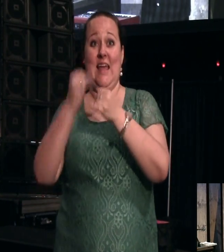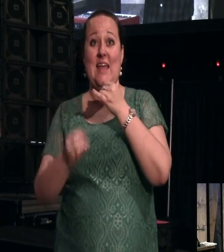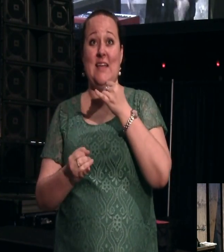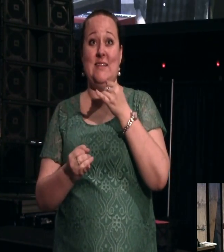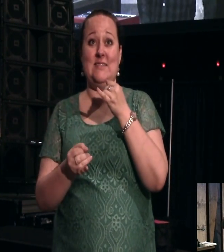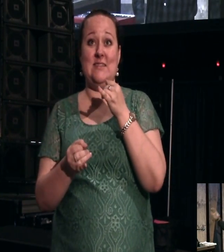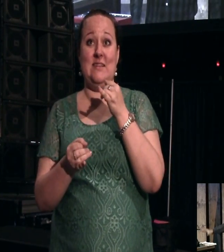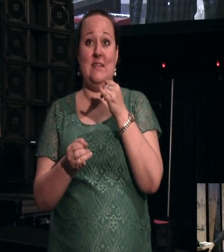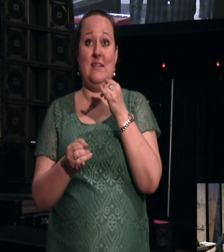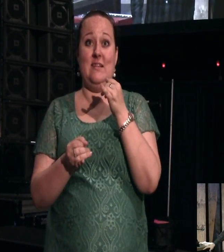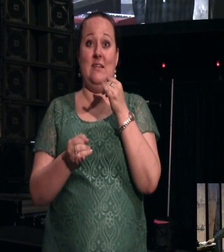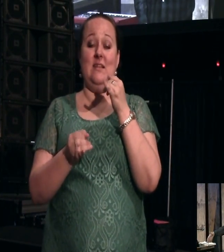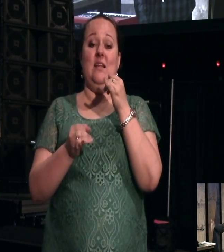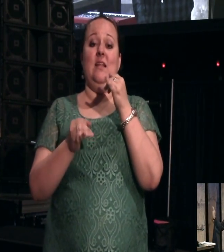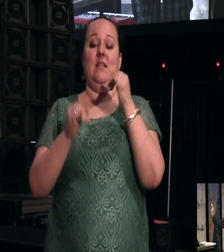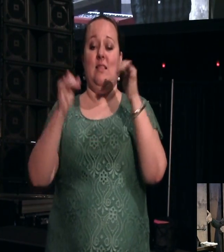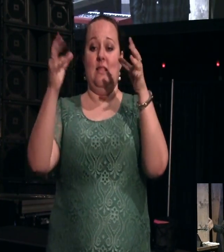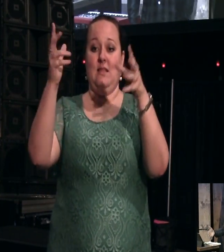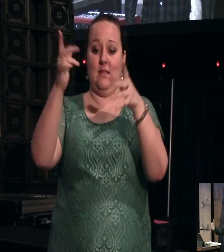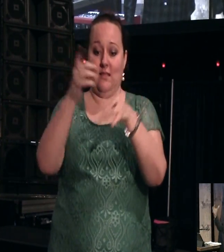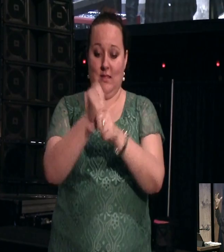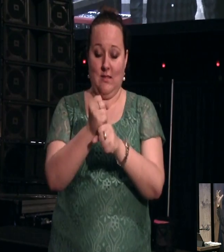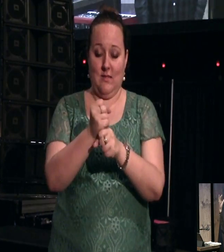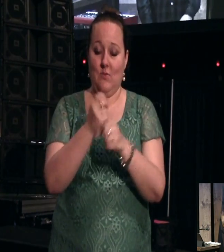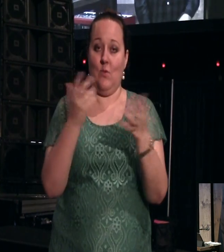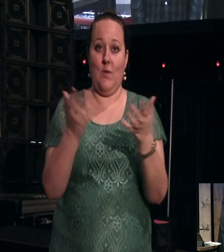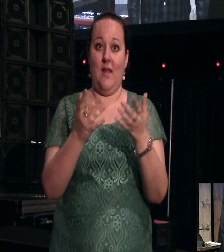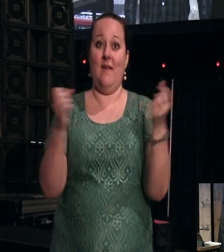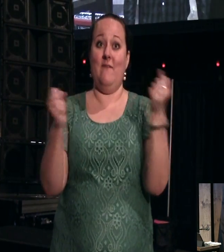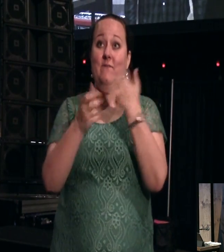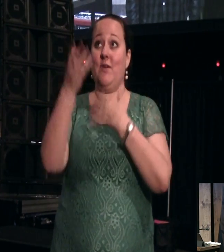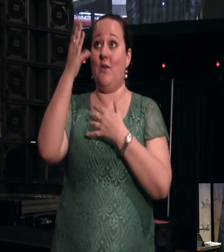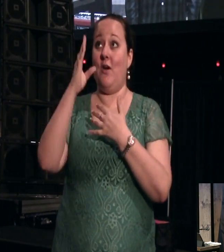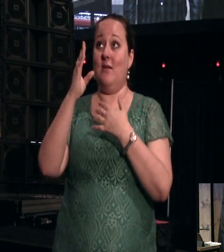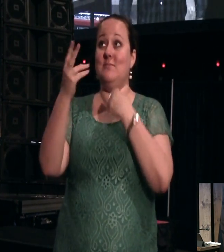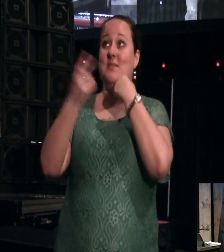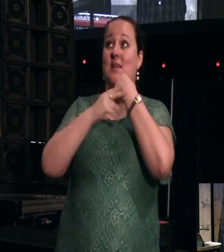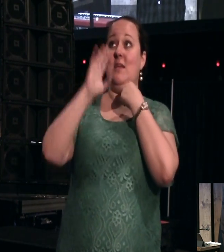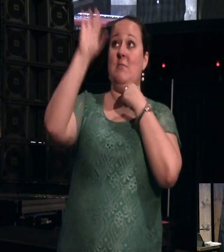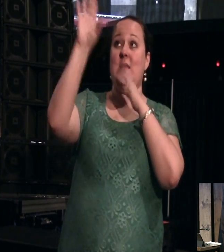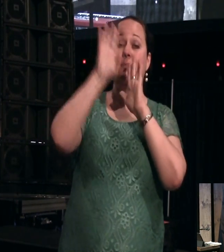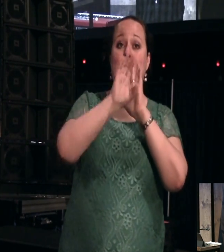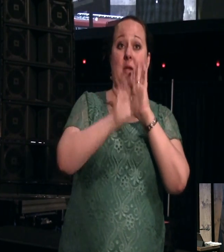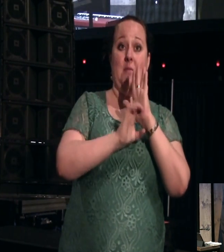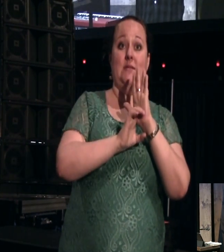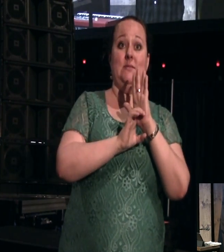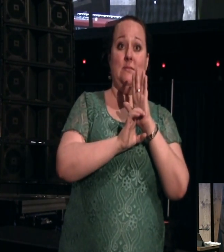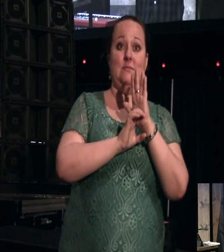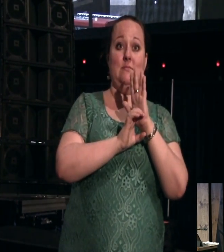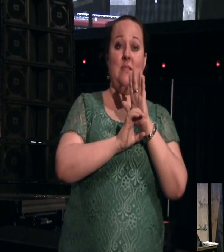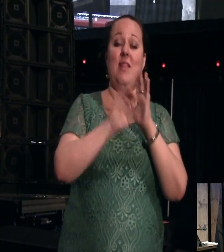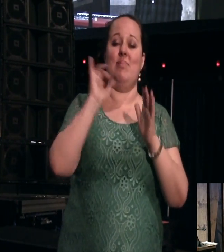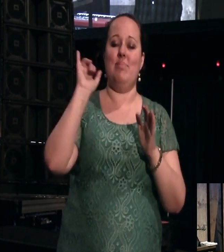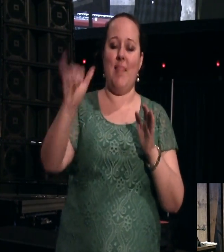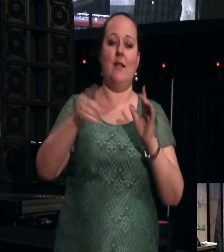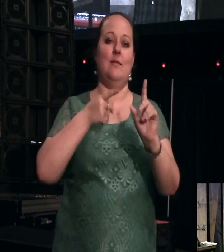concubines. And after all of that, we get to the end, and here's what it boils down to. fear God and keep his